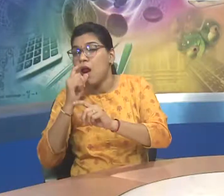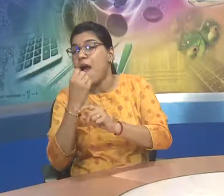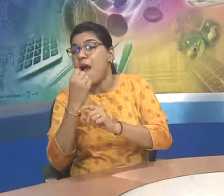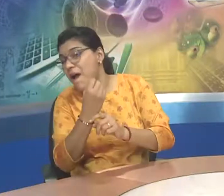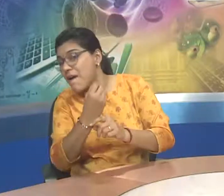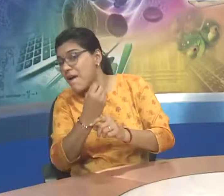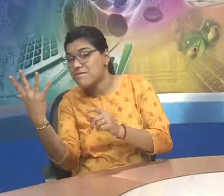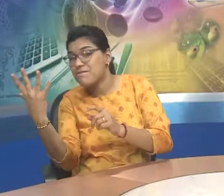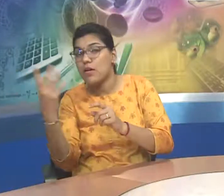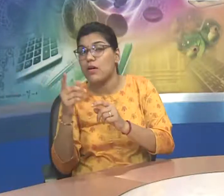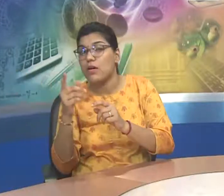HIV.